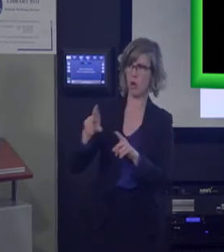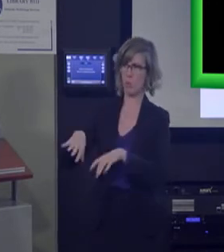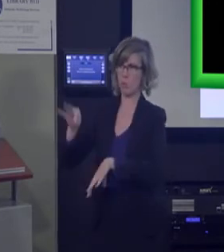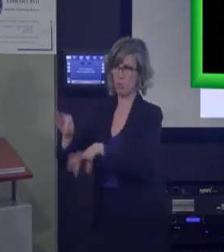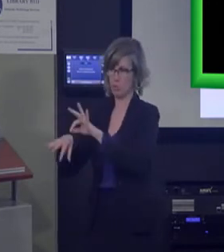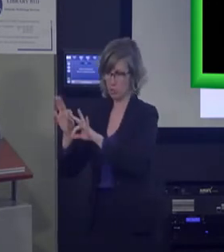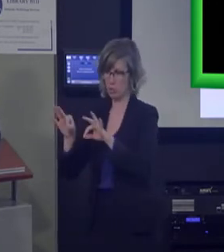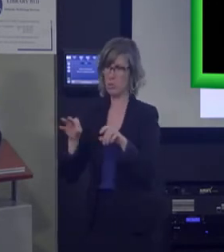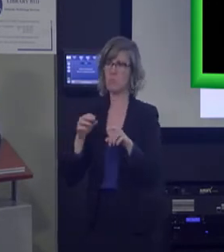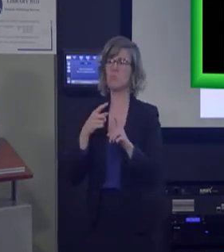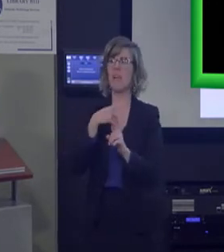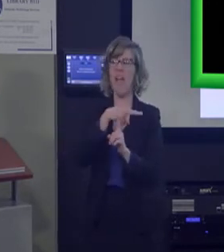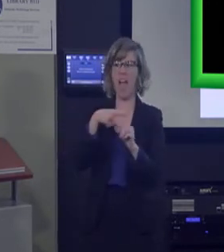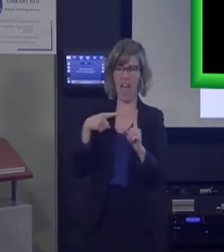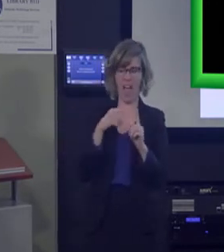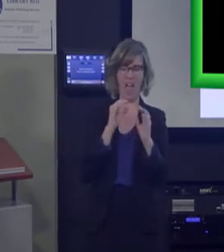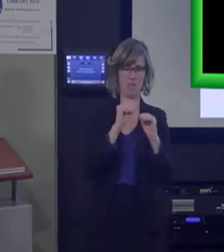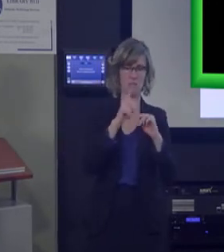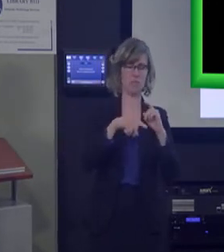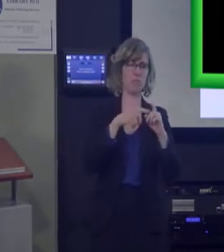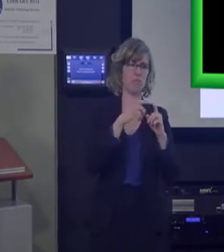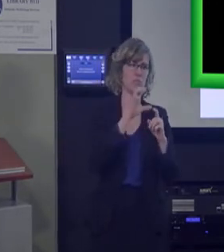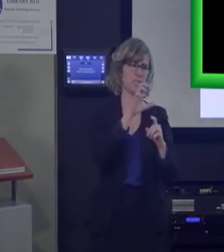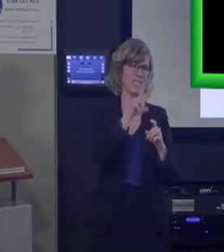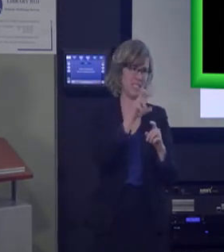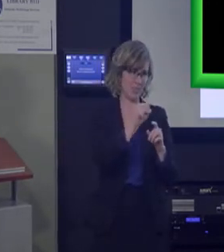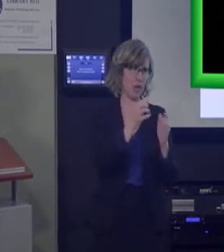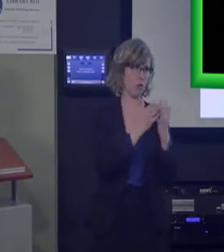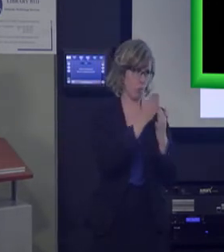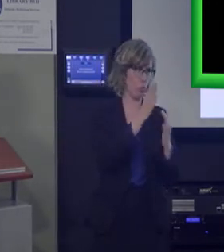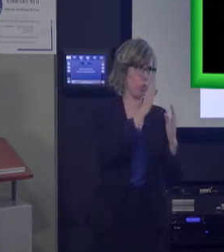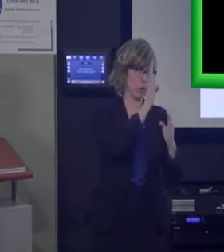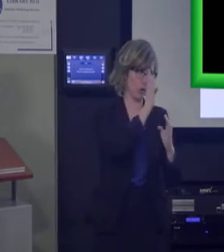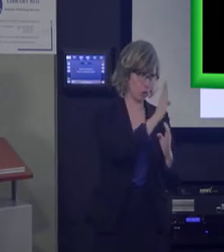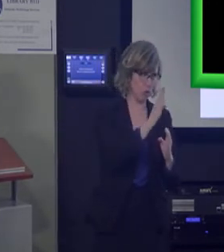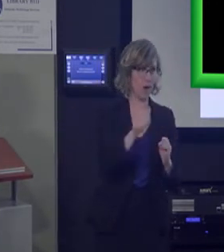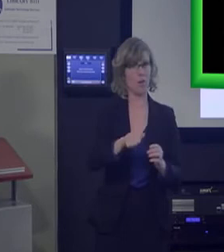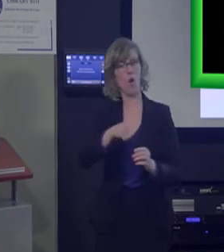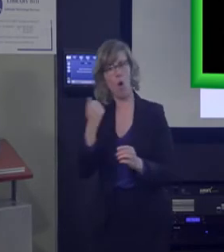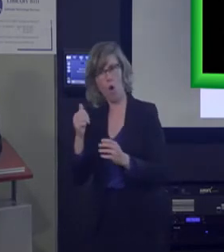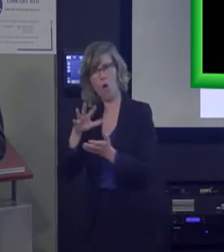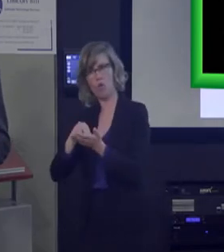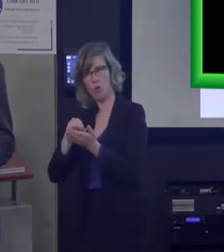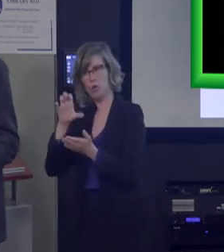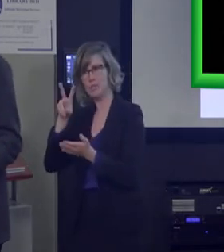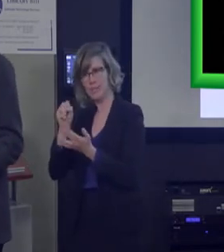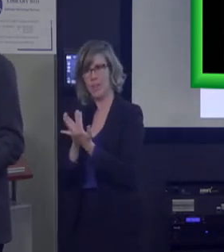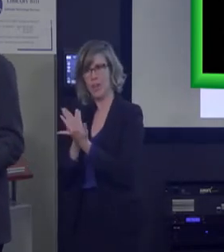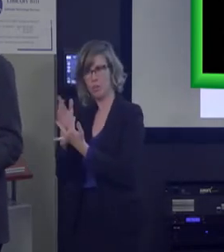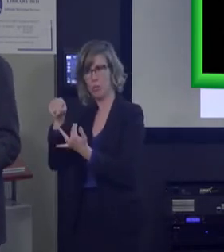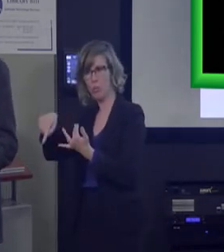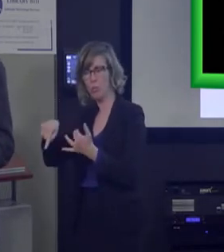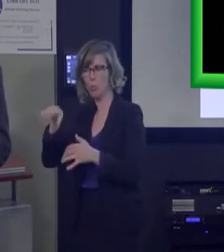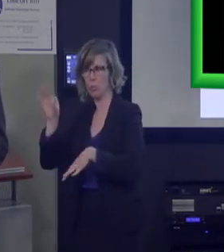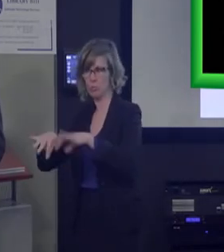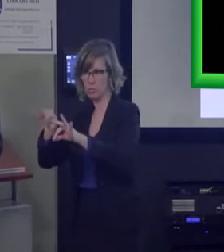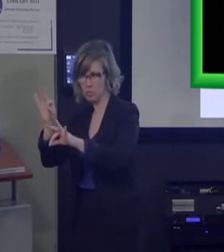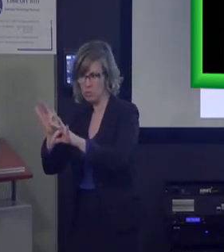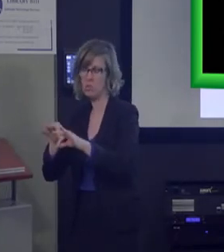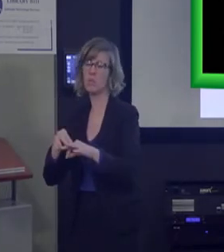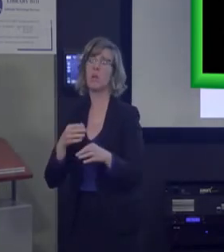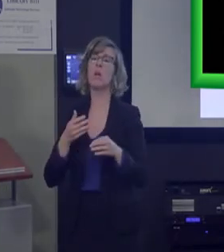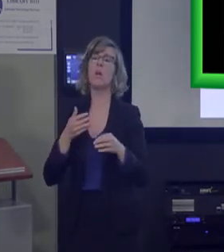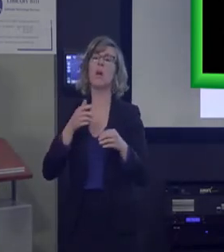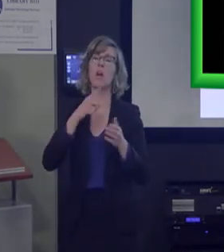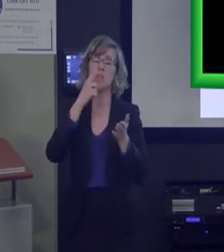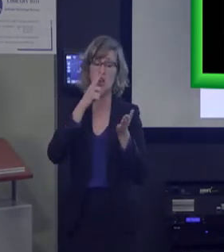CVS and direct instruction. The other half were trained using the discovery condition. And then we looked at how well they learned CVS. And